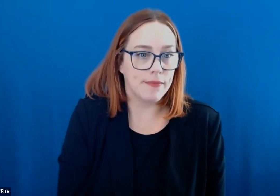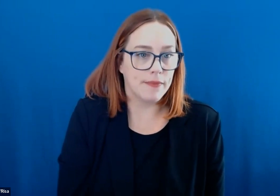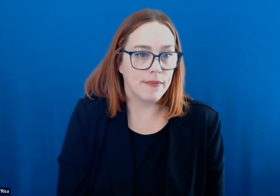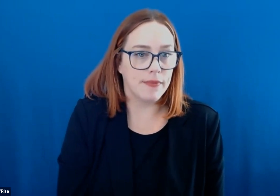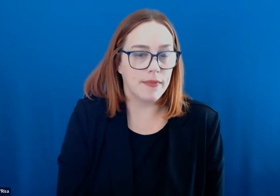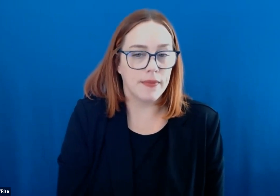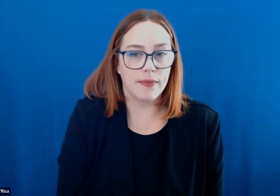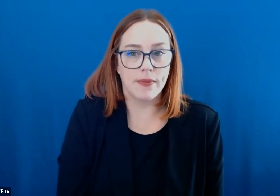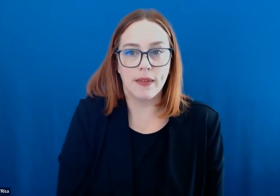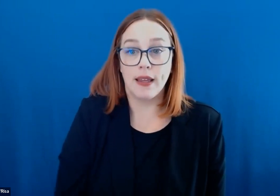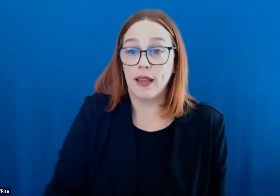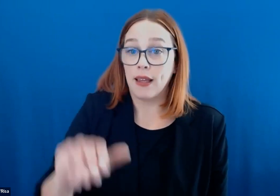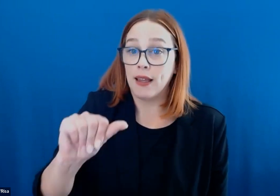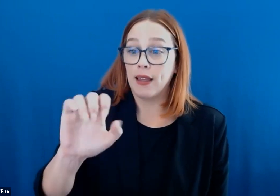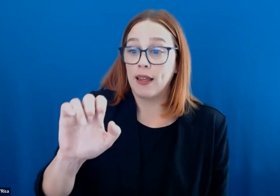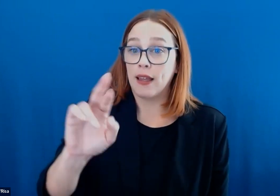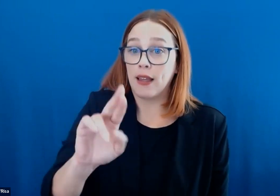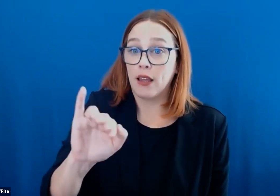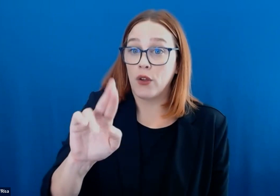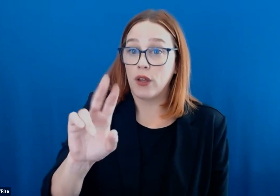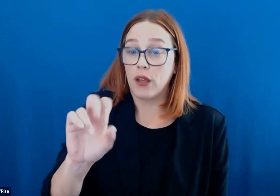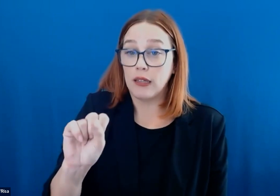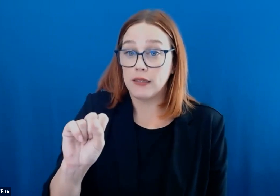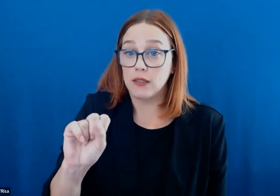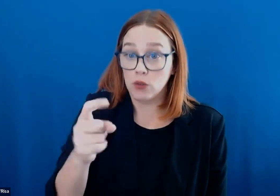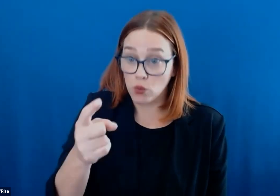Arius, would you like to share?